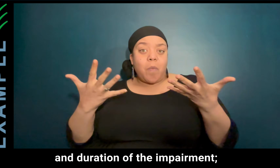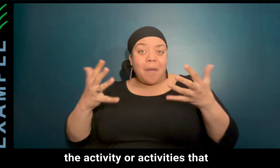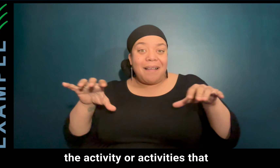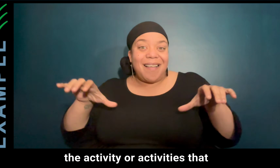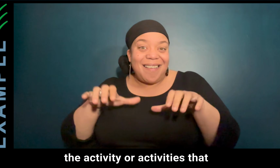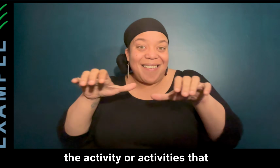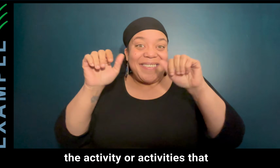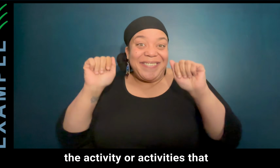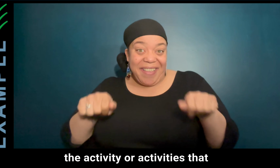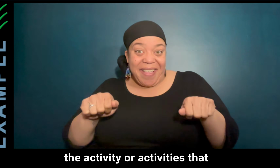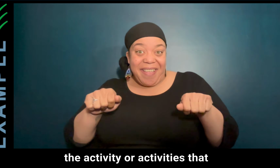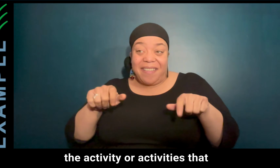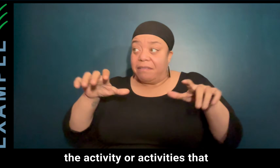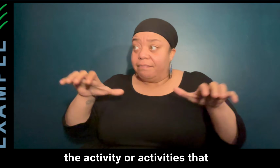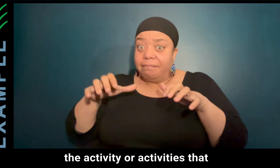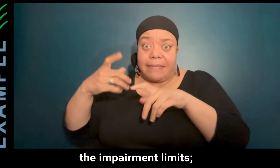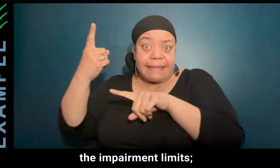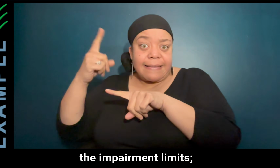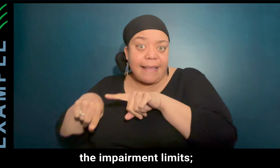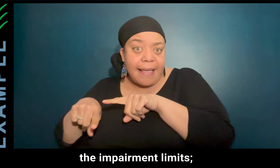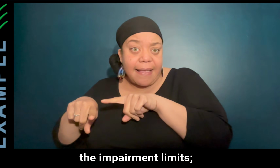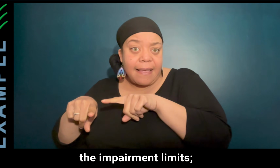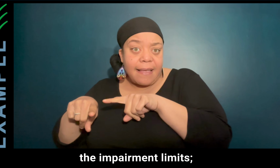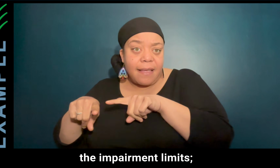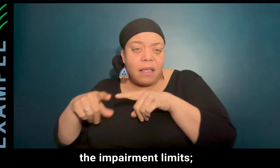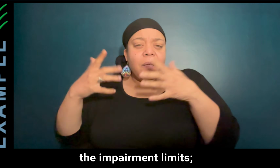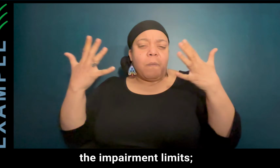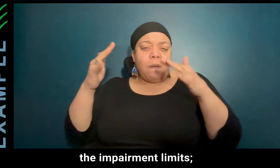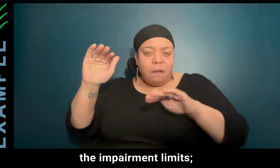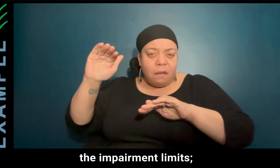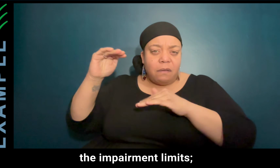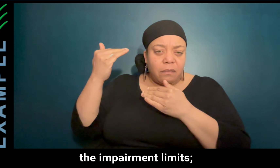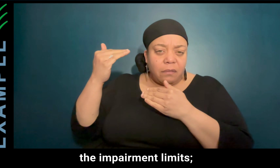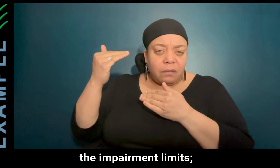The activity or activities that the impairment limits.